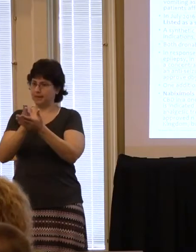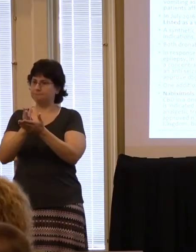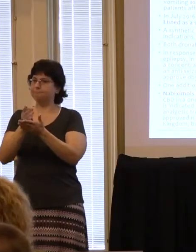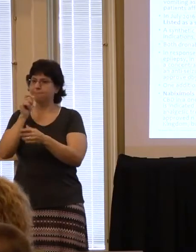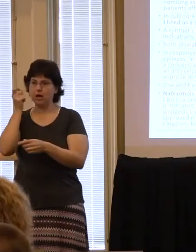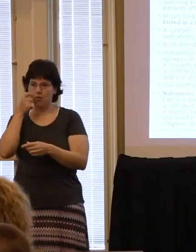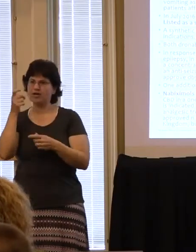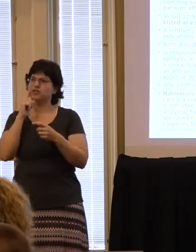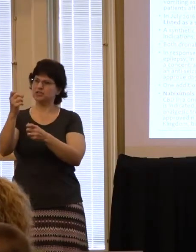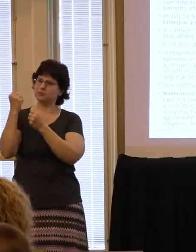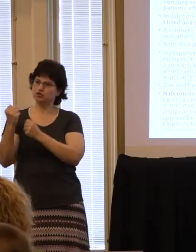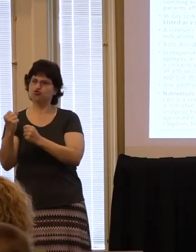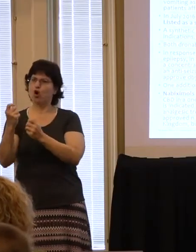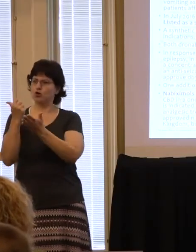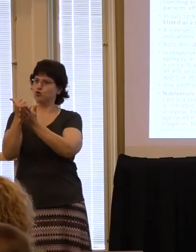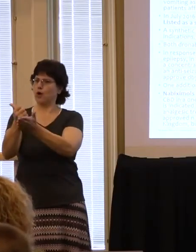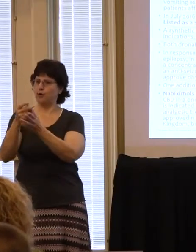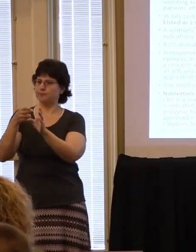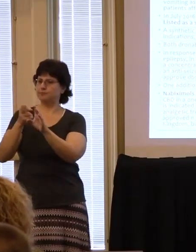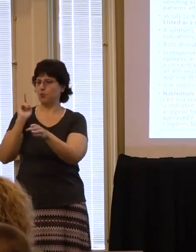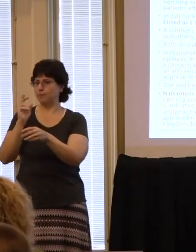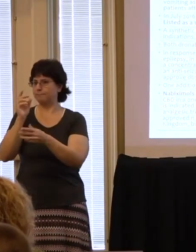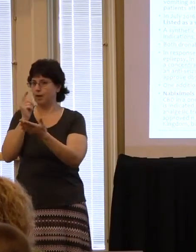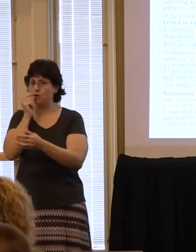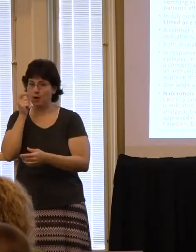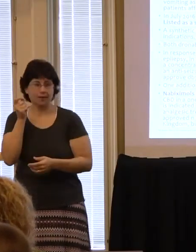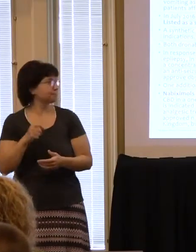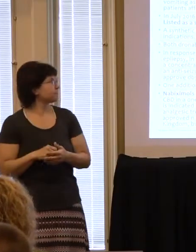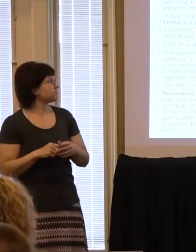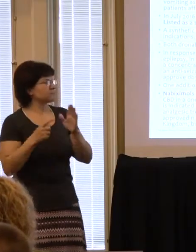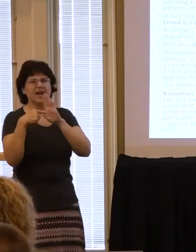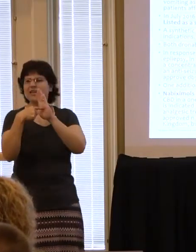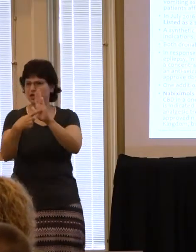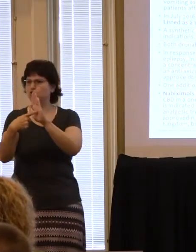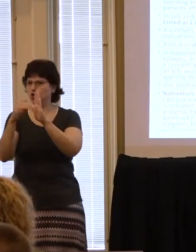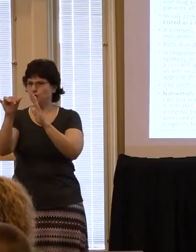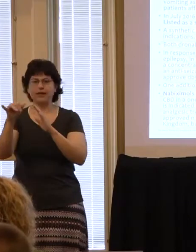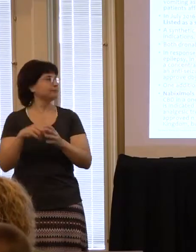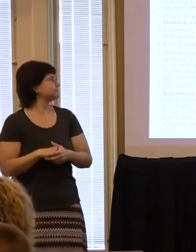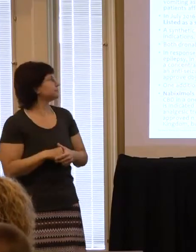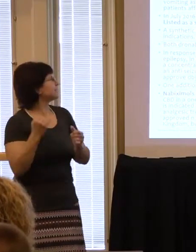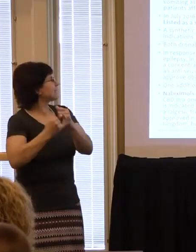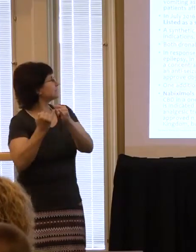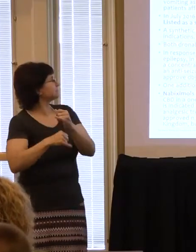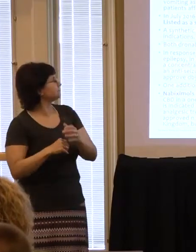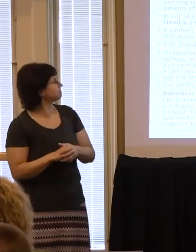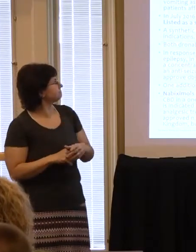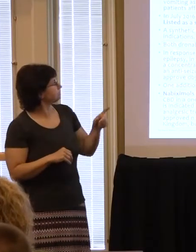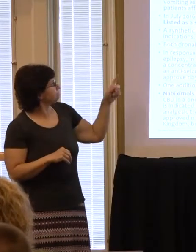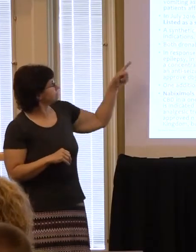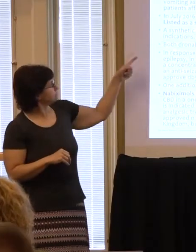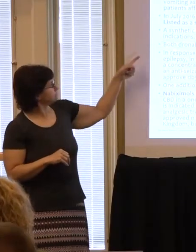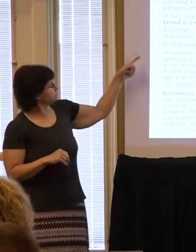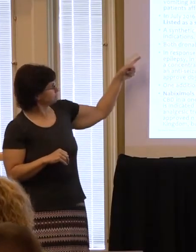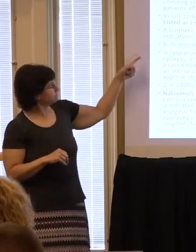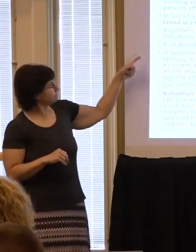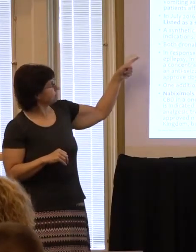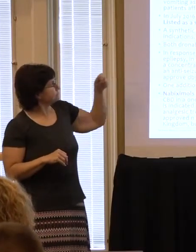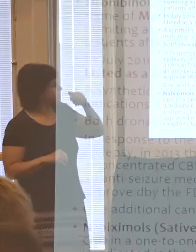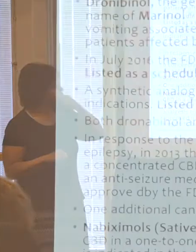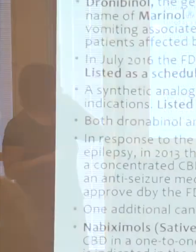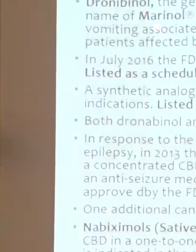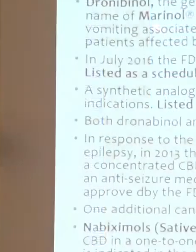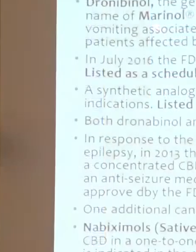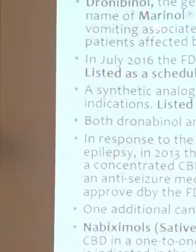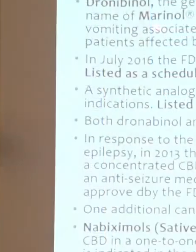we needed something stronger to help them come off marijuana. And I'll show you that at the end. Both dronabinol and nabilone are